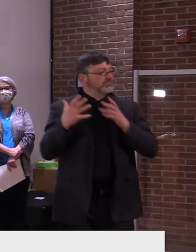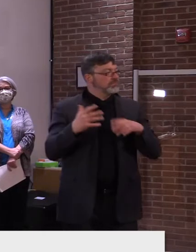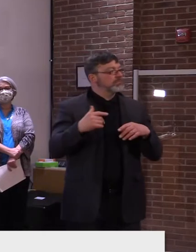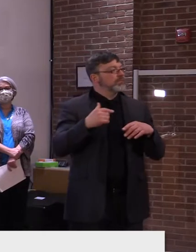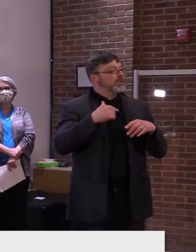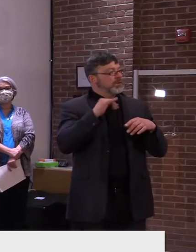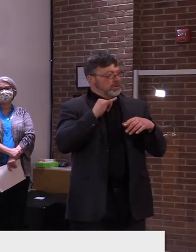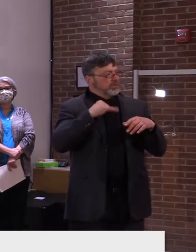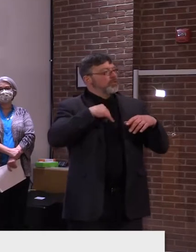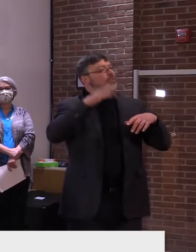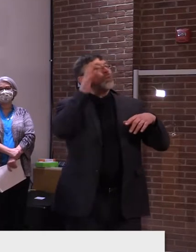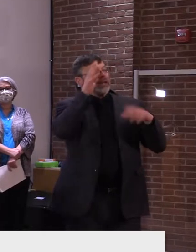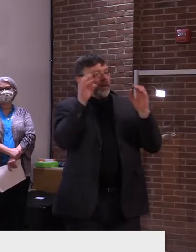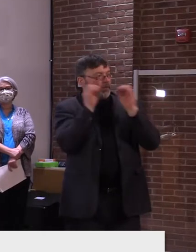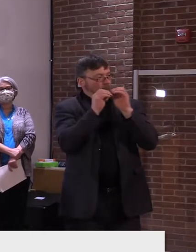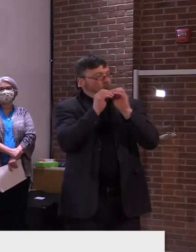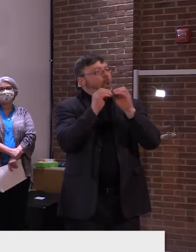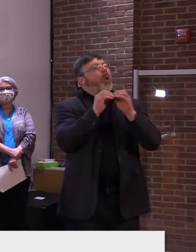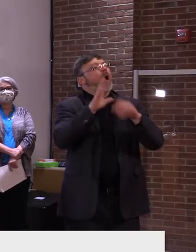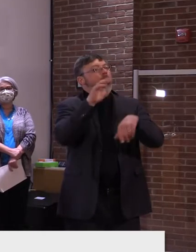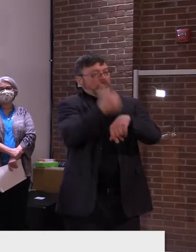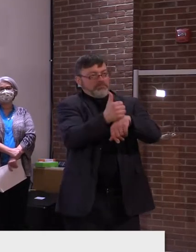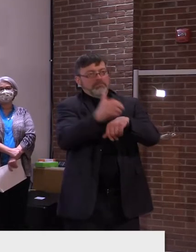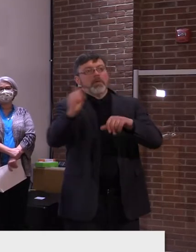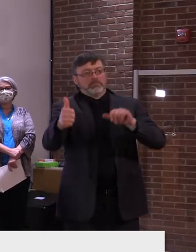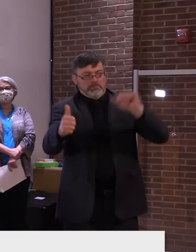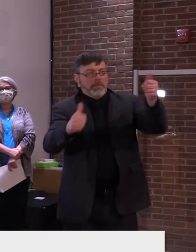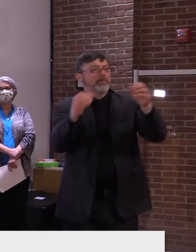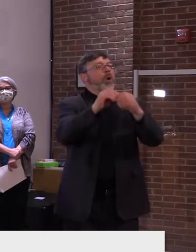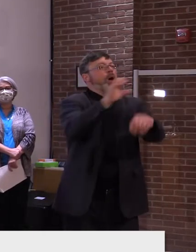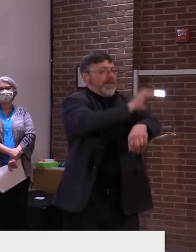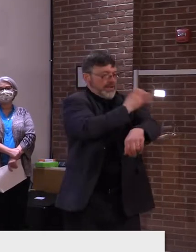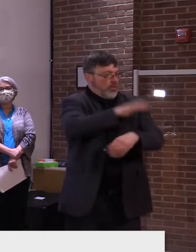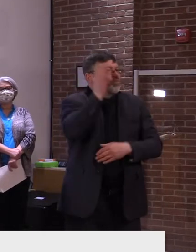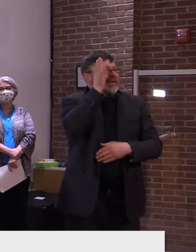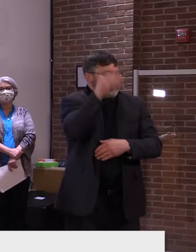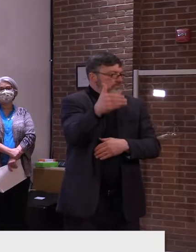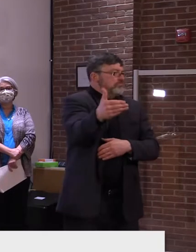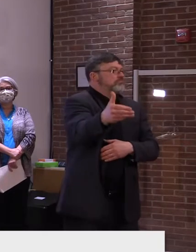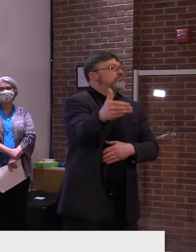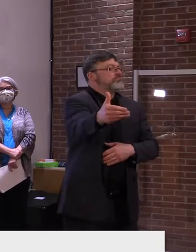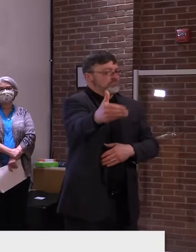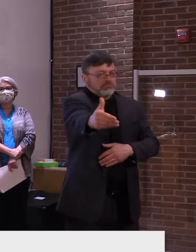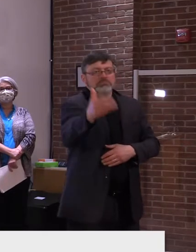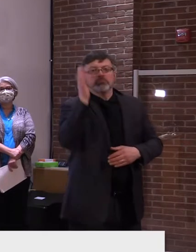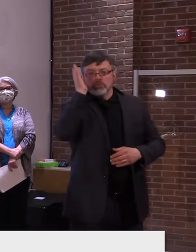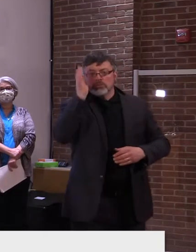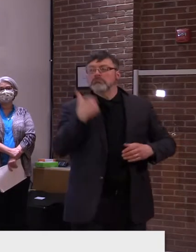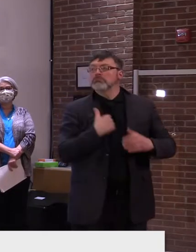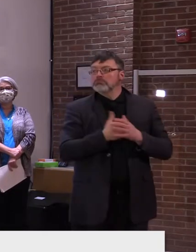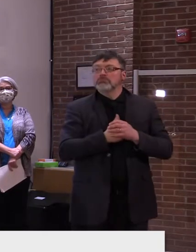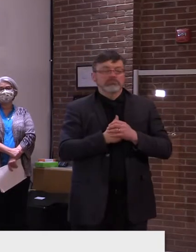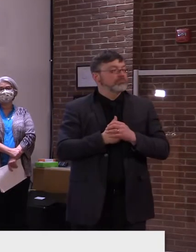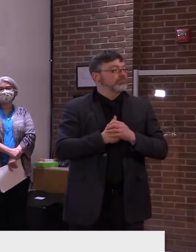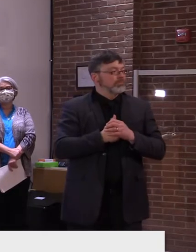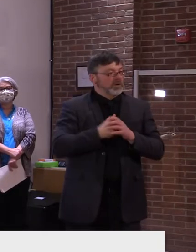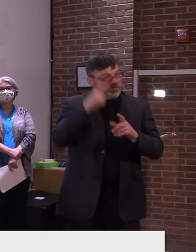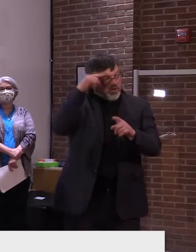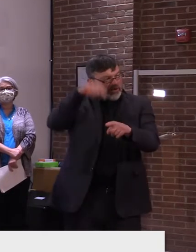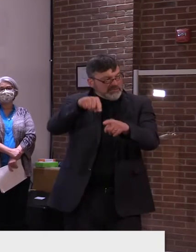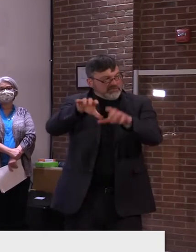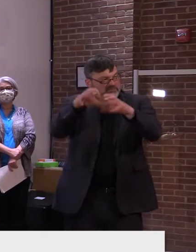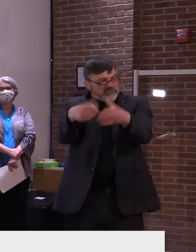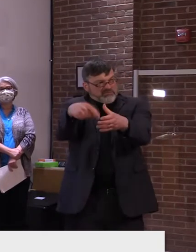continue and extend the pace of vaccination. We know we have much yet to do. All of the efforts I've just